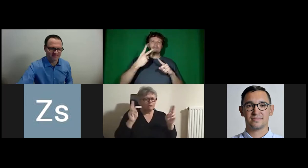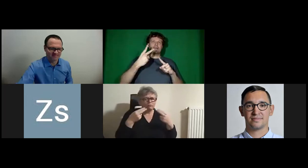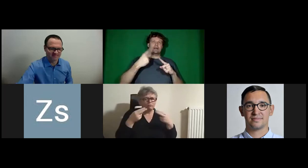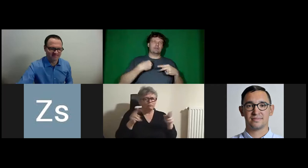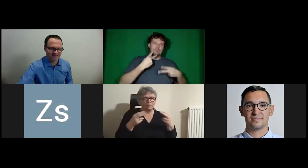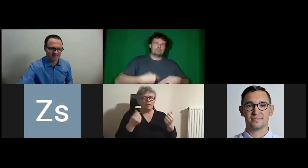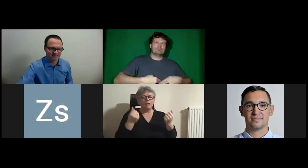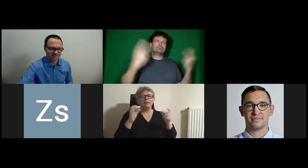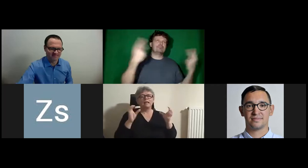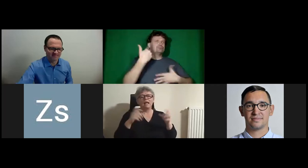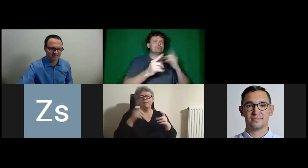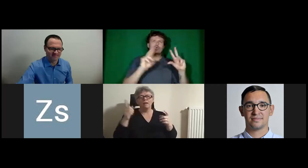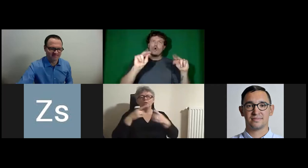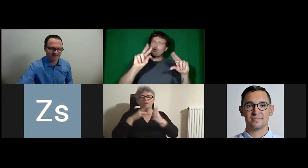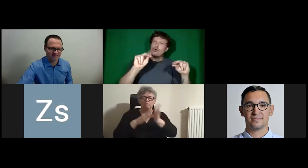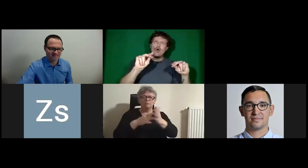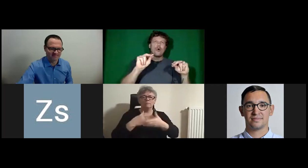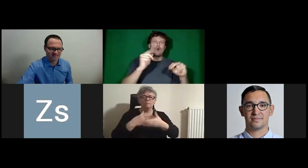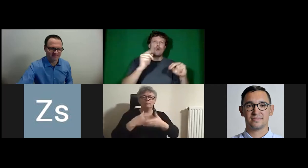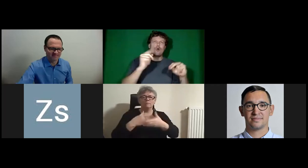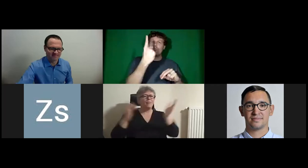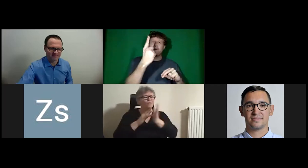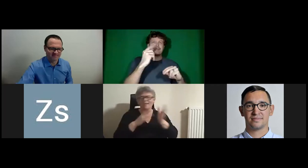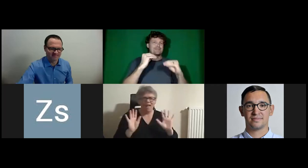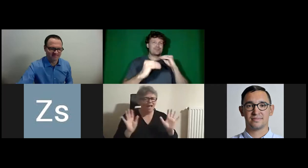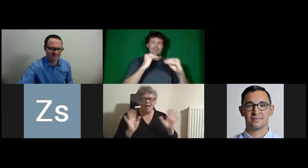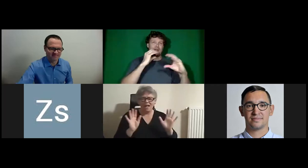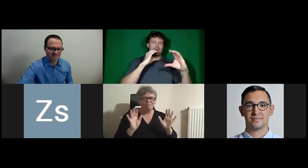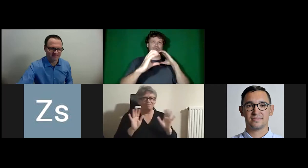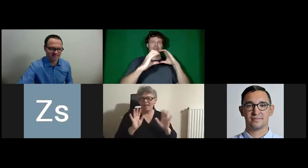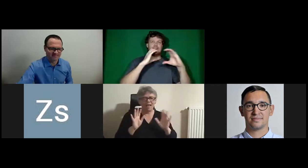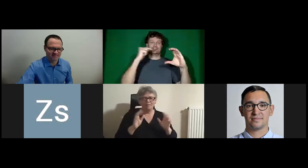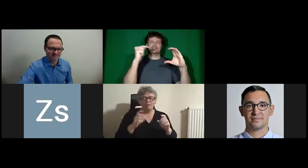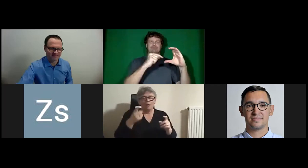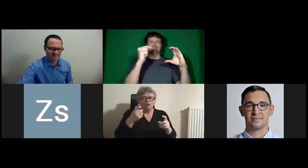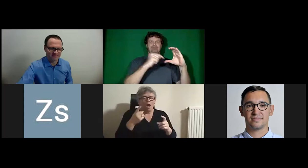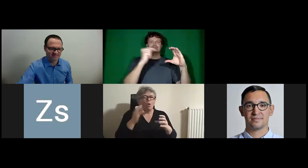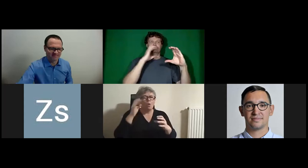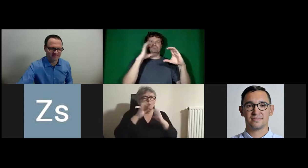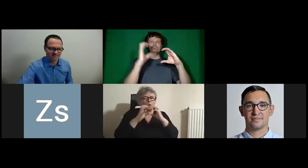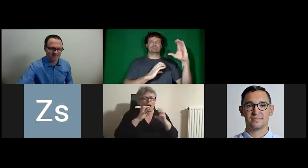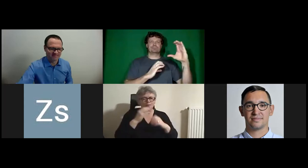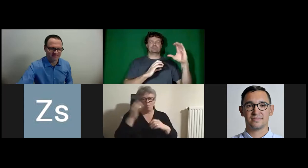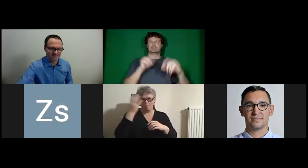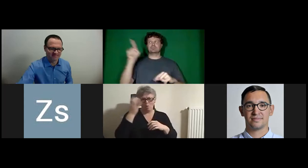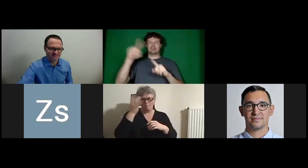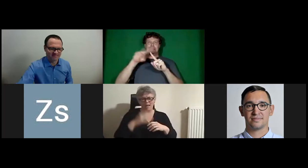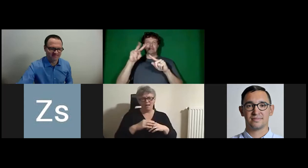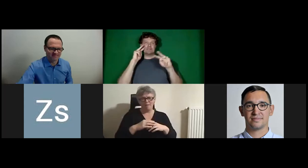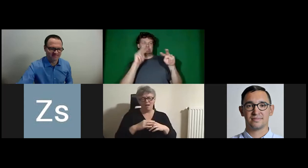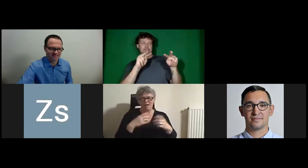or family, hearing family members of deaf people who approached me and said, I always thought the deafness was